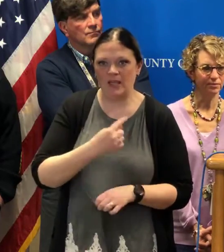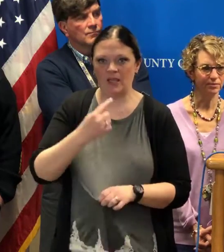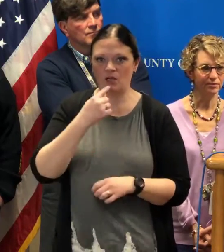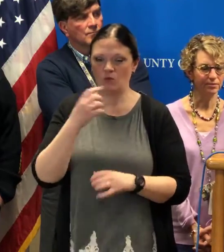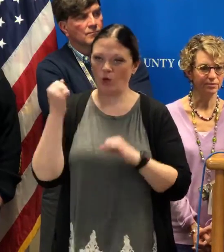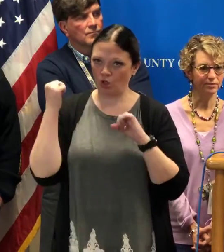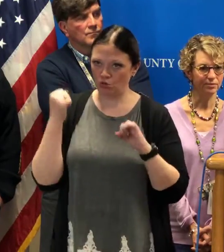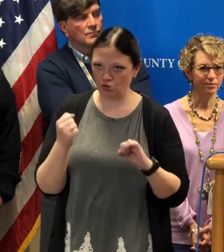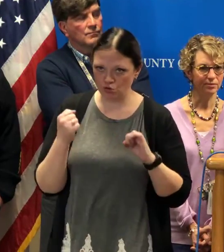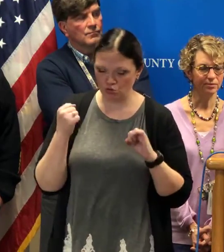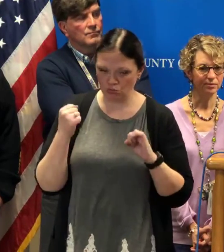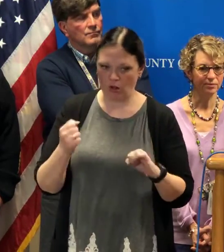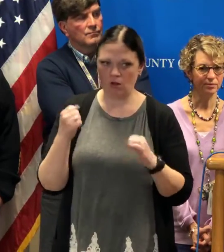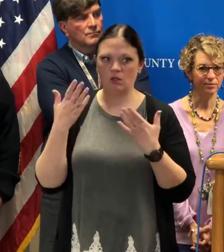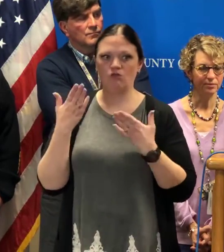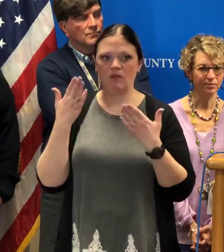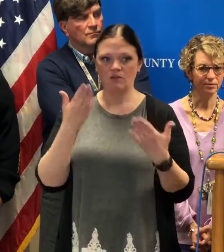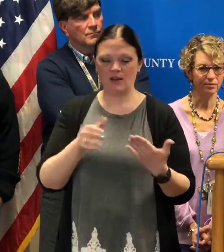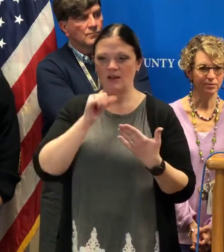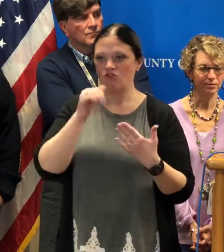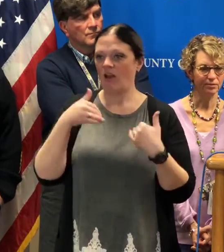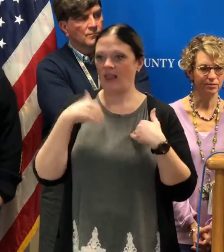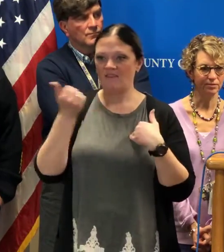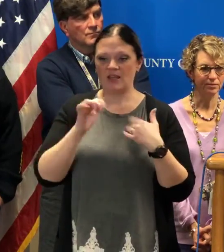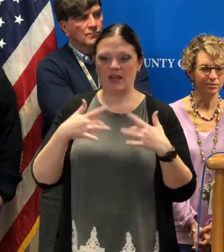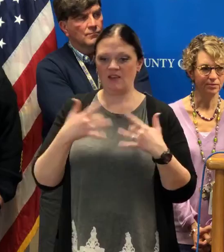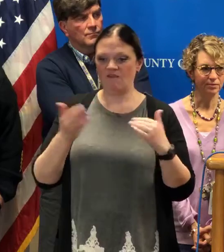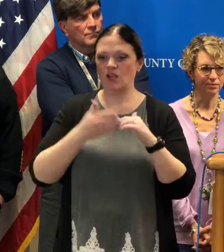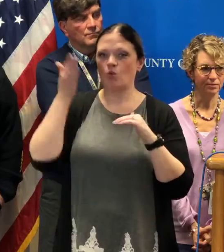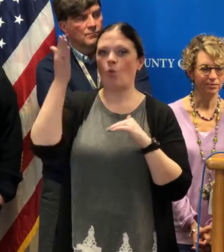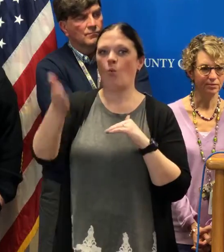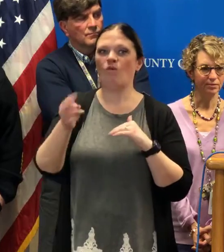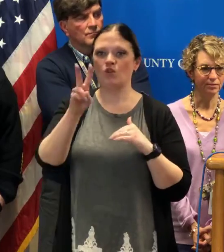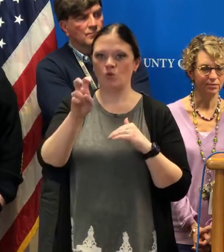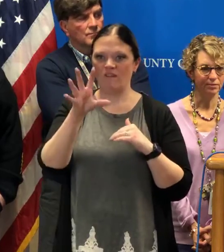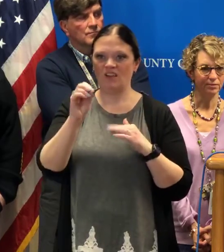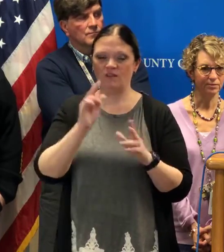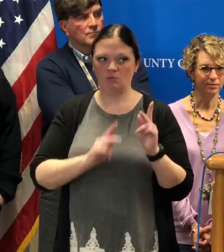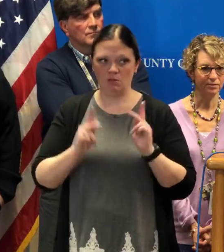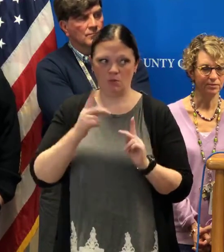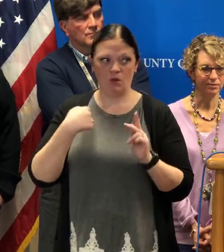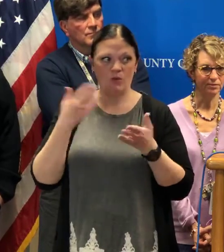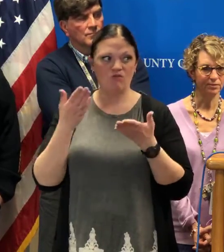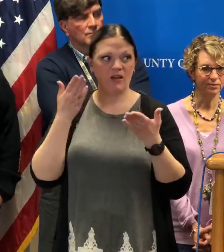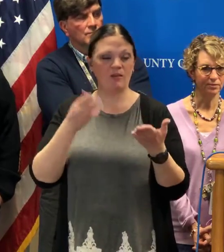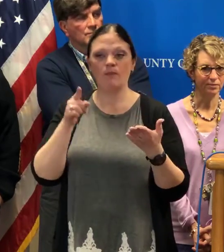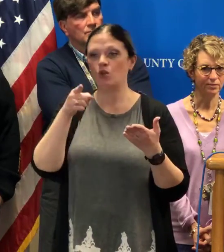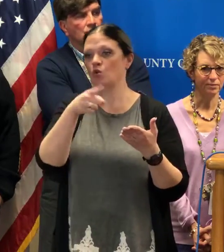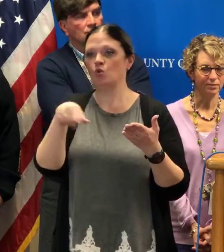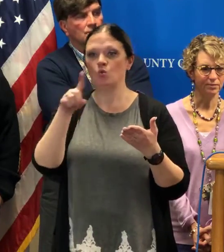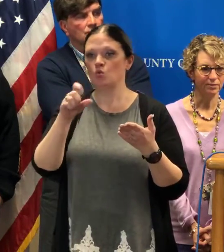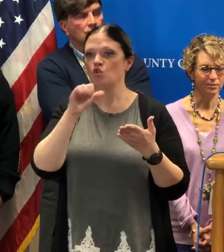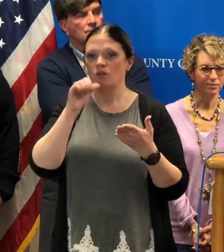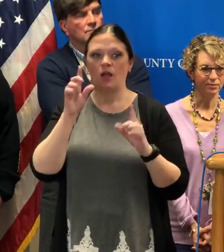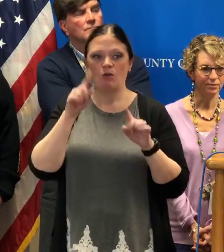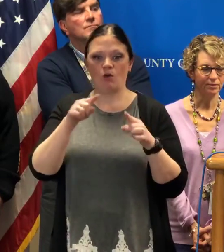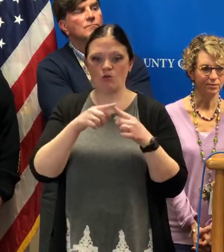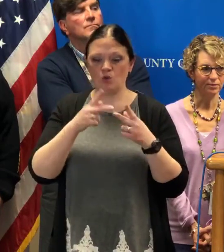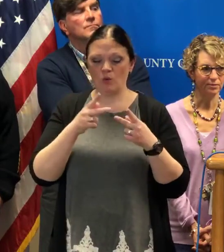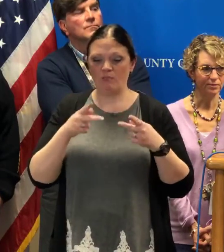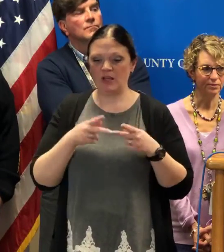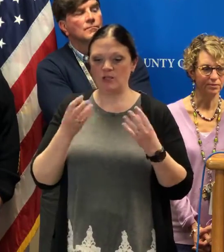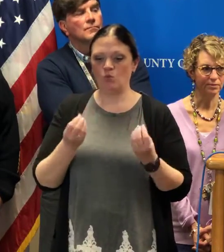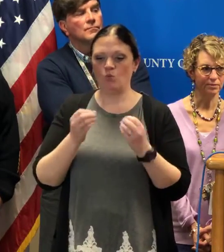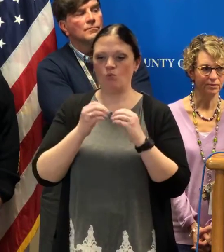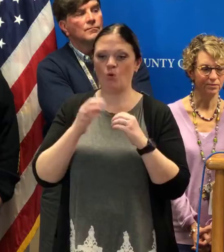are strongly recommending not having any events over 250, and we recommend that you should not be in a place with more than 50.